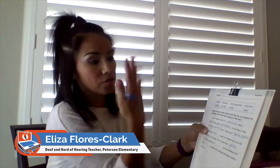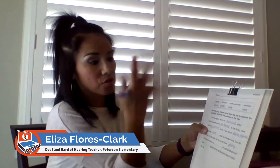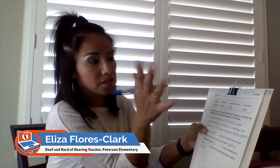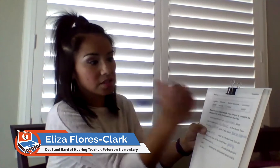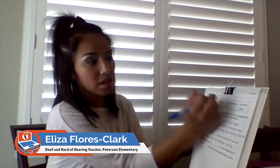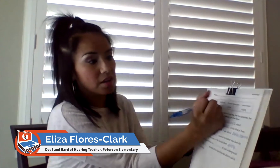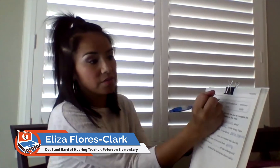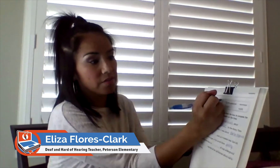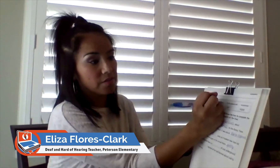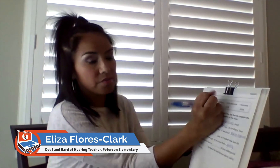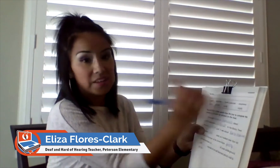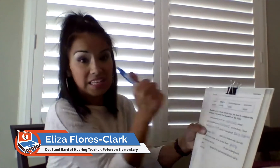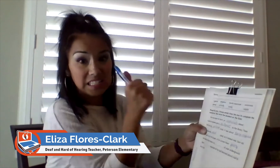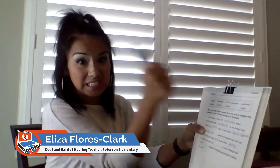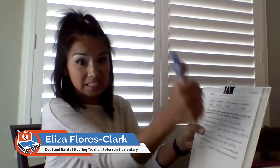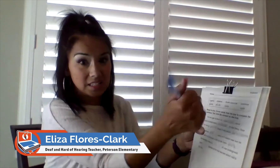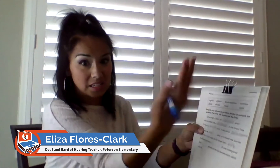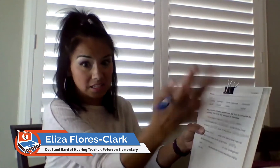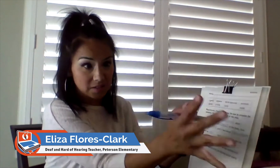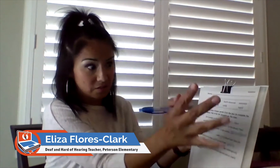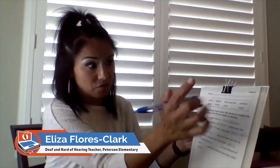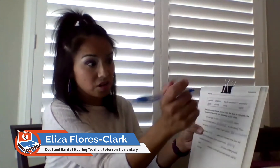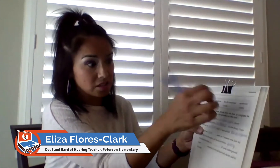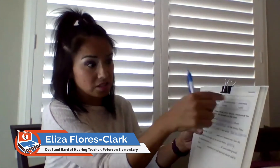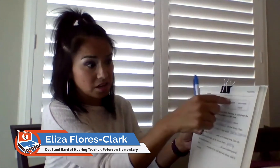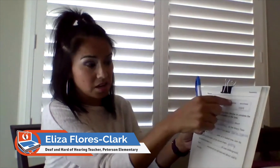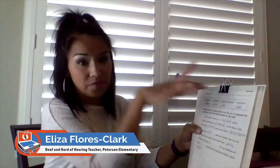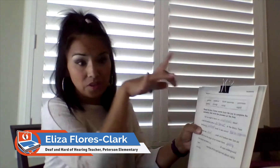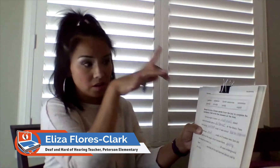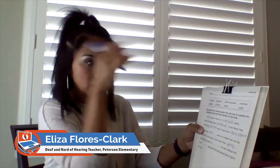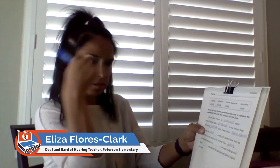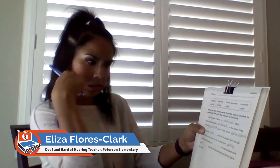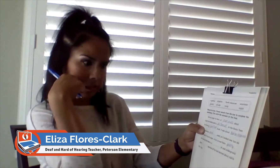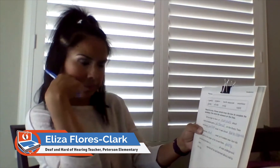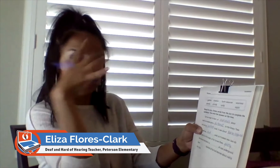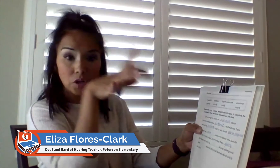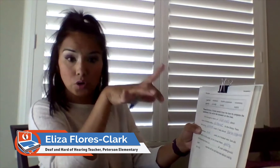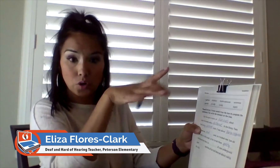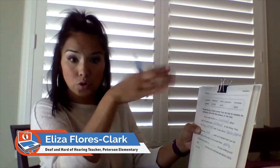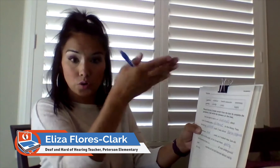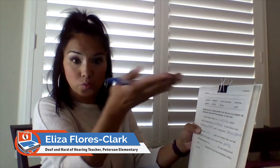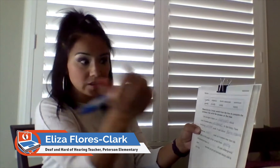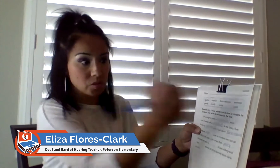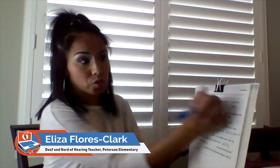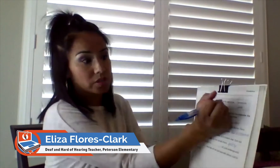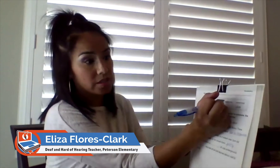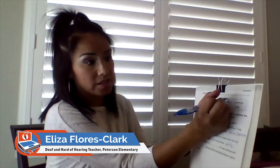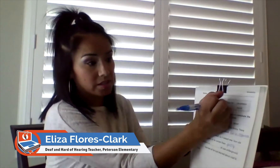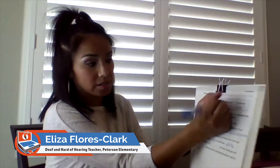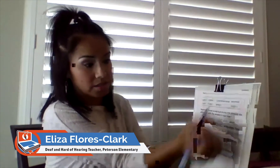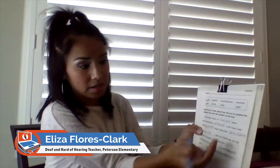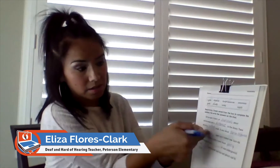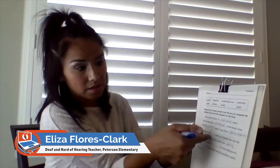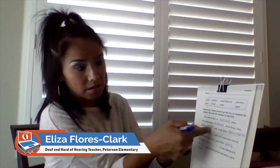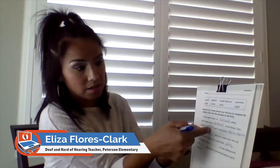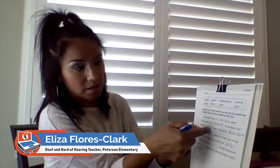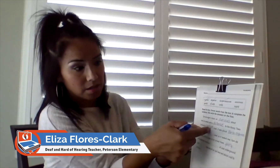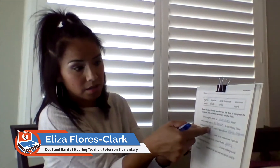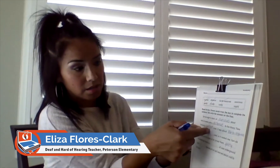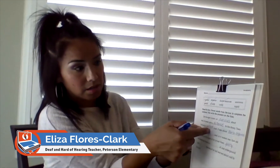crossed off, distance crossed off, earth resources.